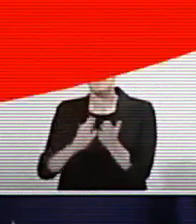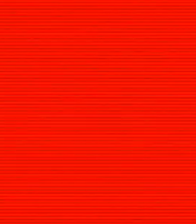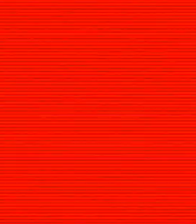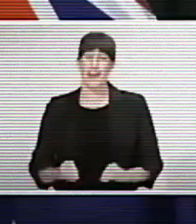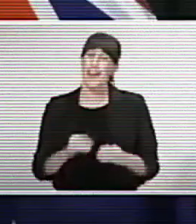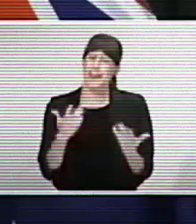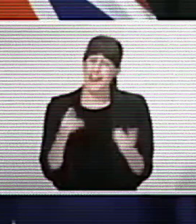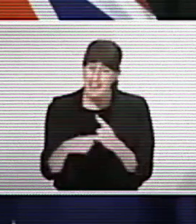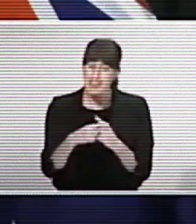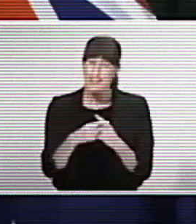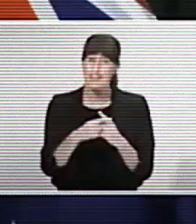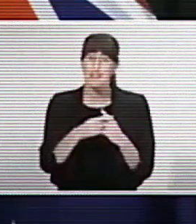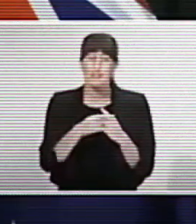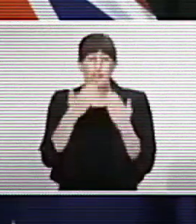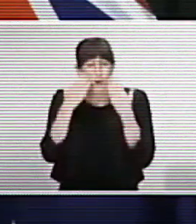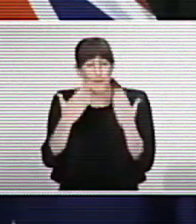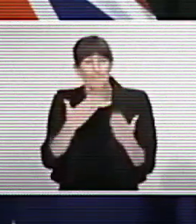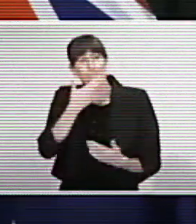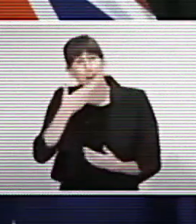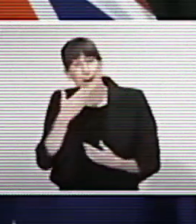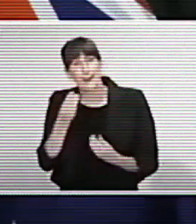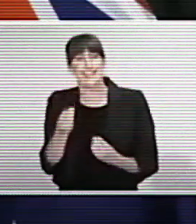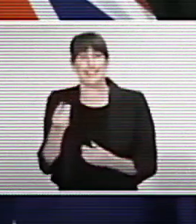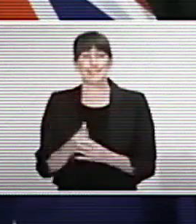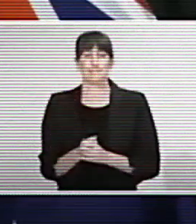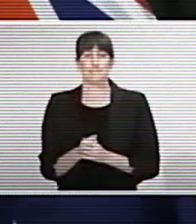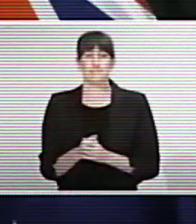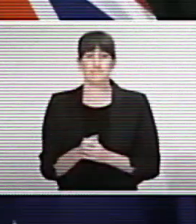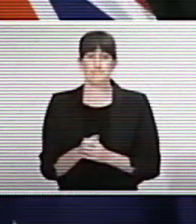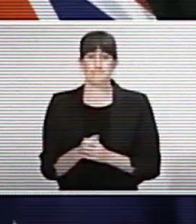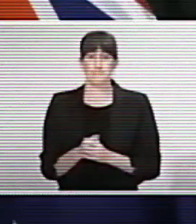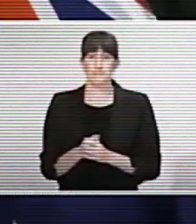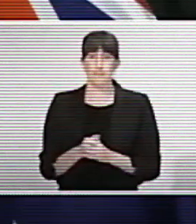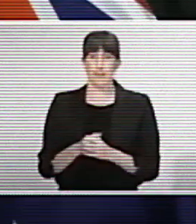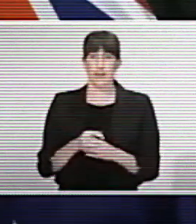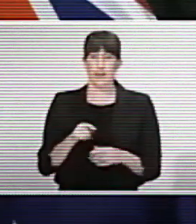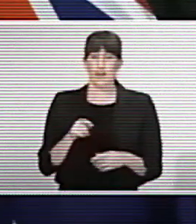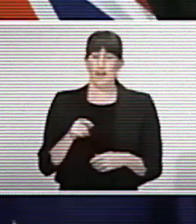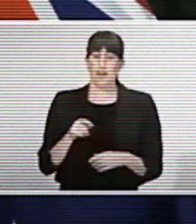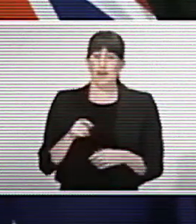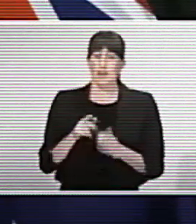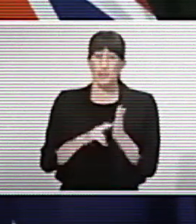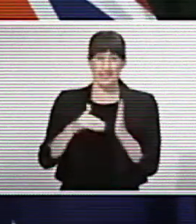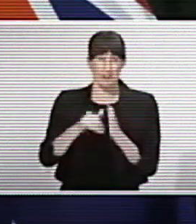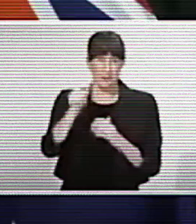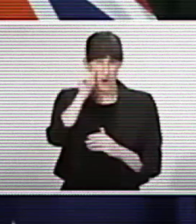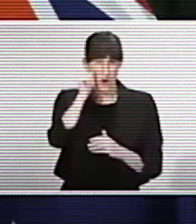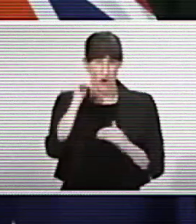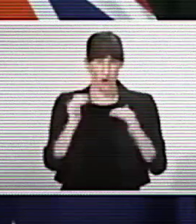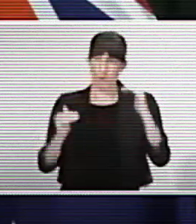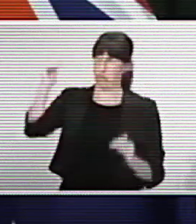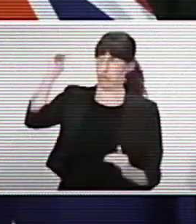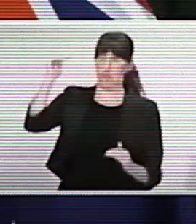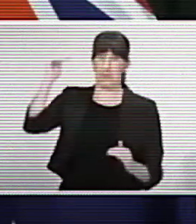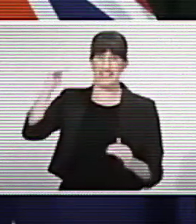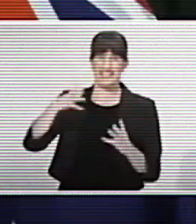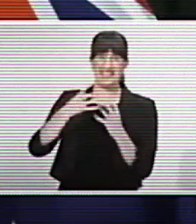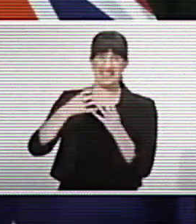today. If there were ever a time to close the gap between groups of people across New Zealand in different positions, it is